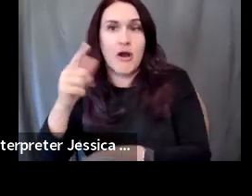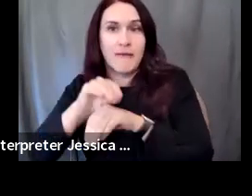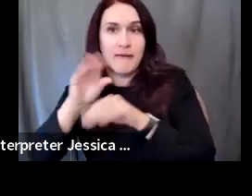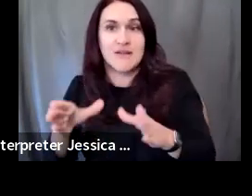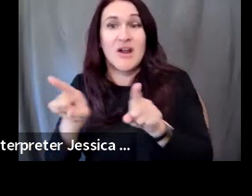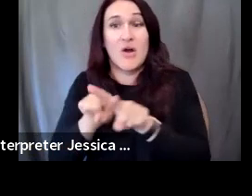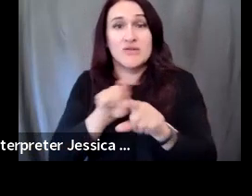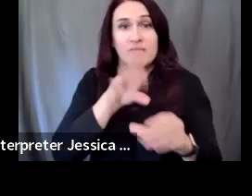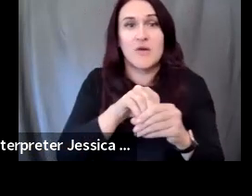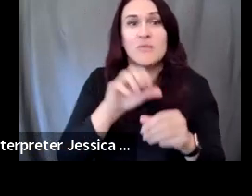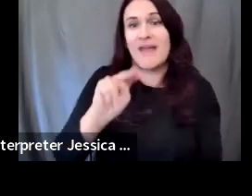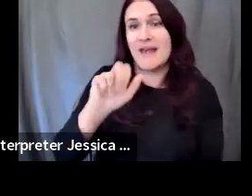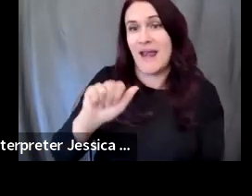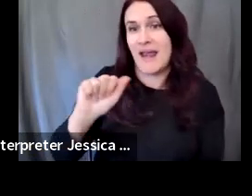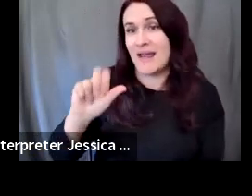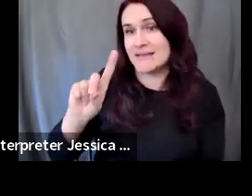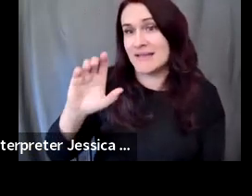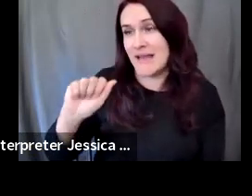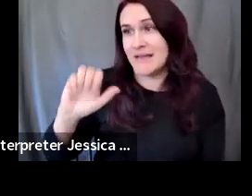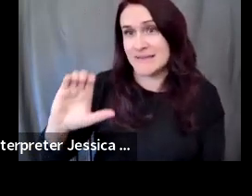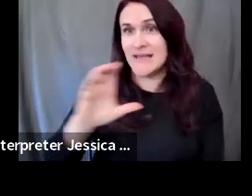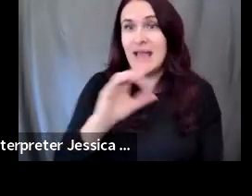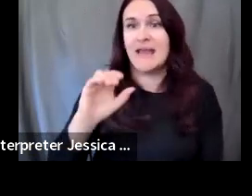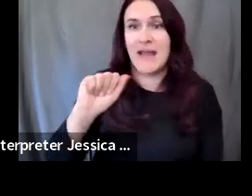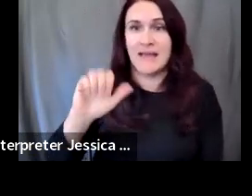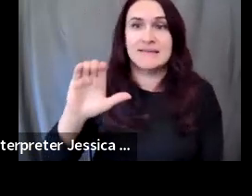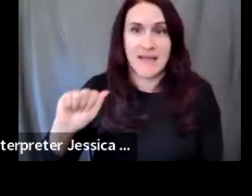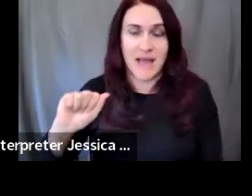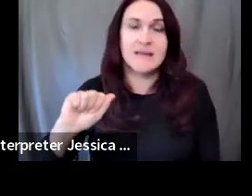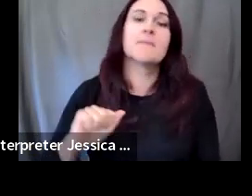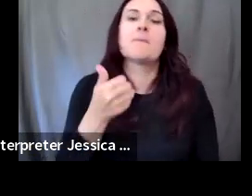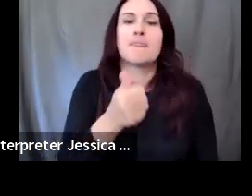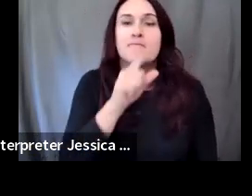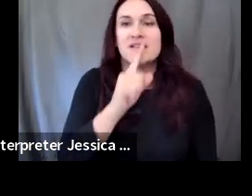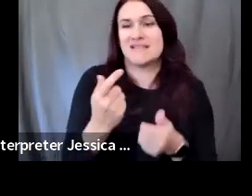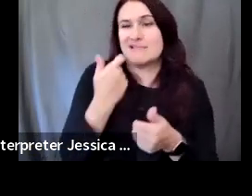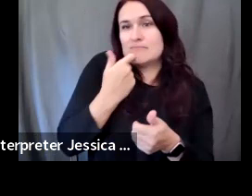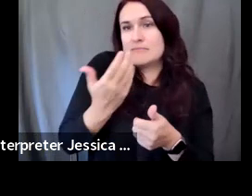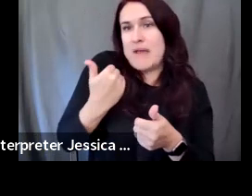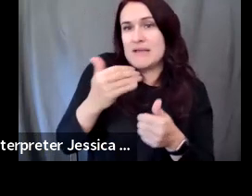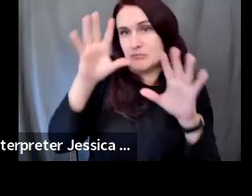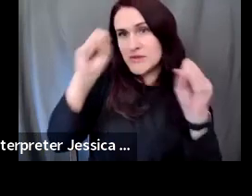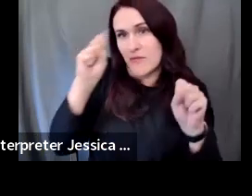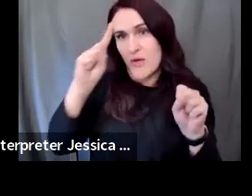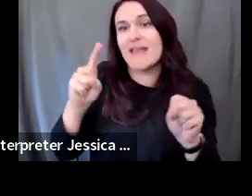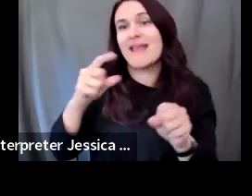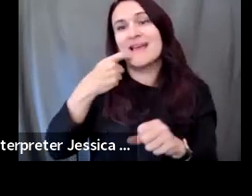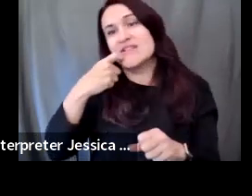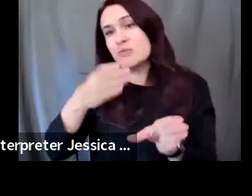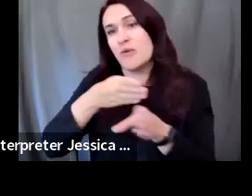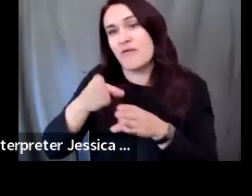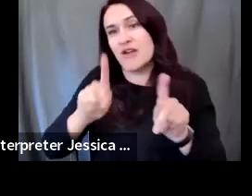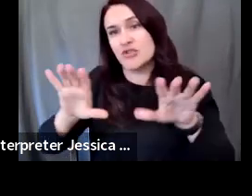the AADC and ACA. James is the immediate past president of the Addiction Professionals of